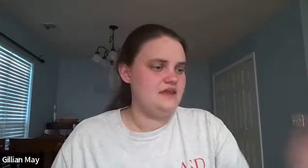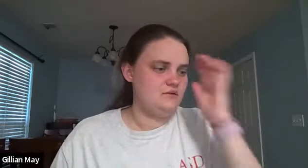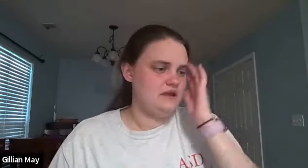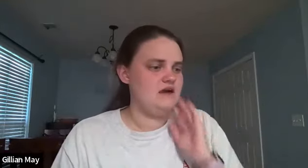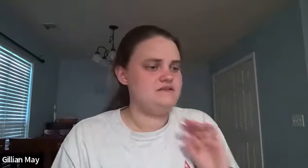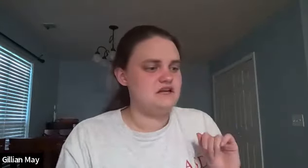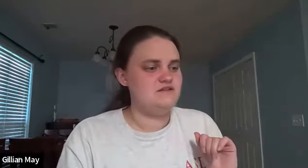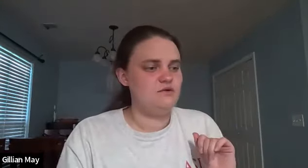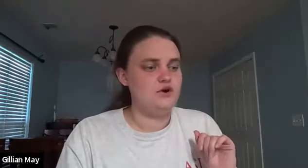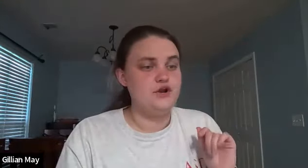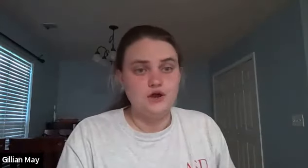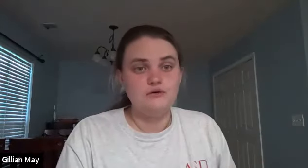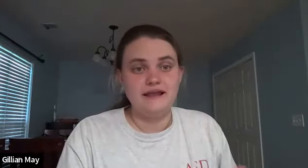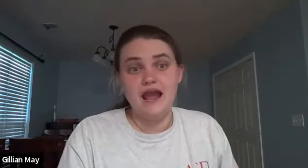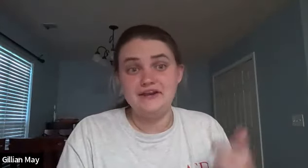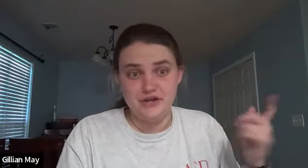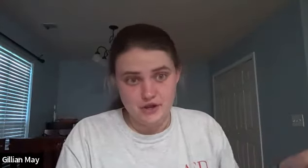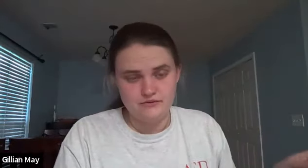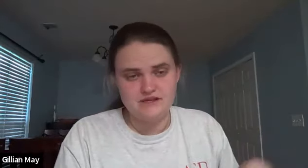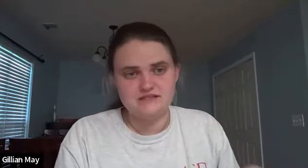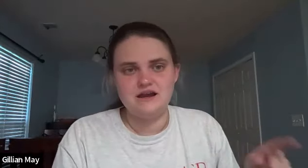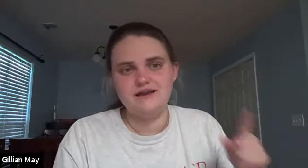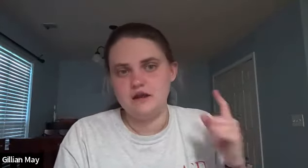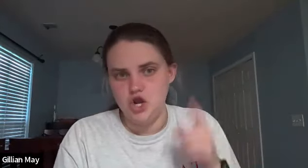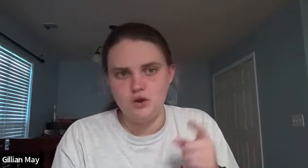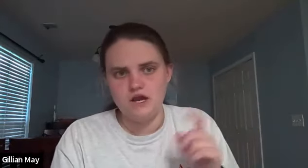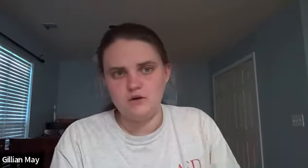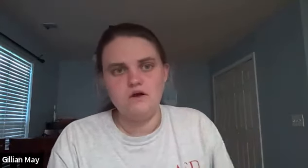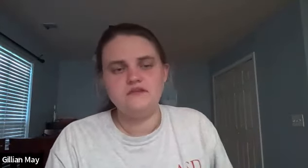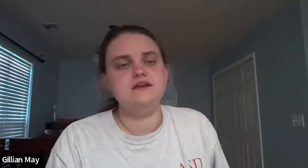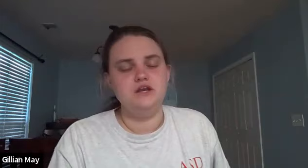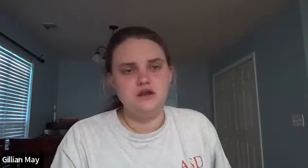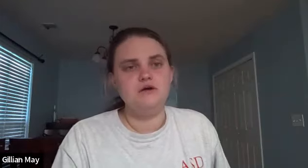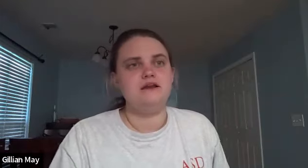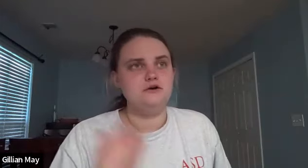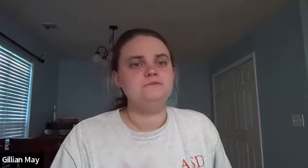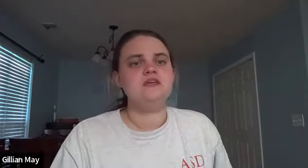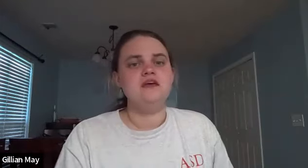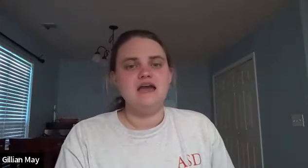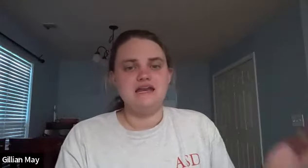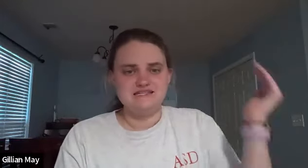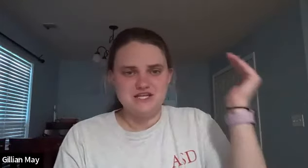Then we have the sign for no, like I know this, not no, I don't want that. No, I know. And it's